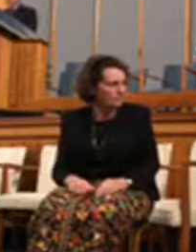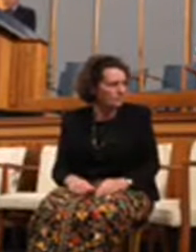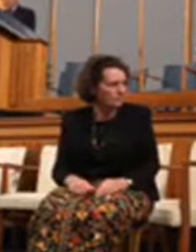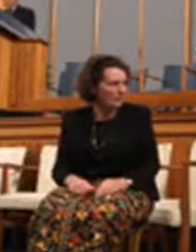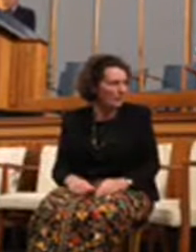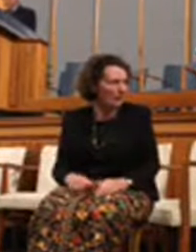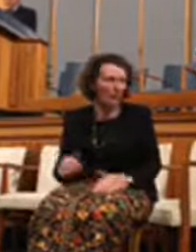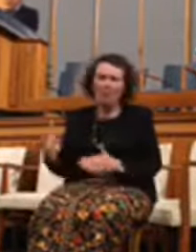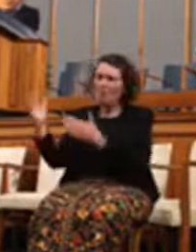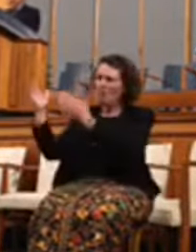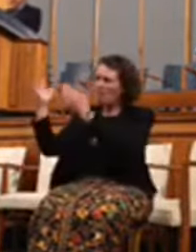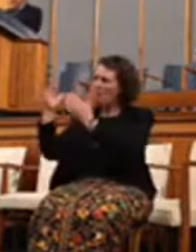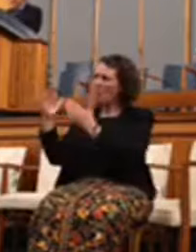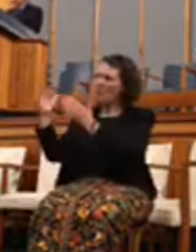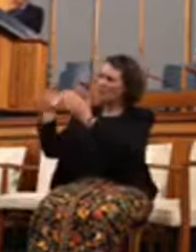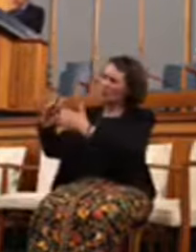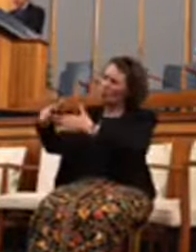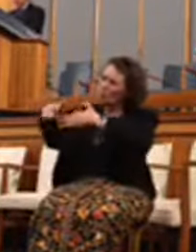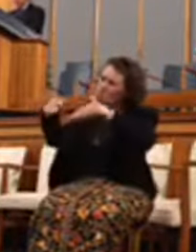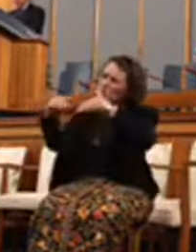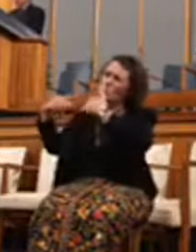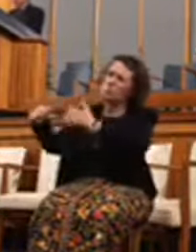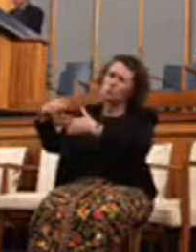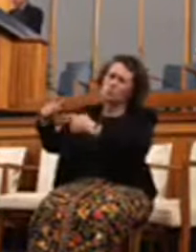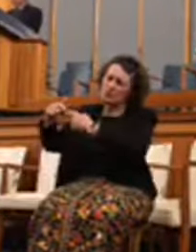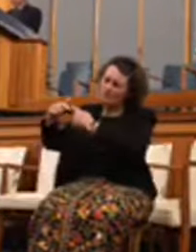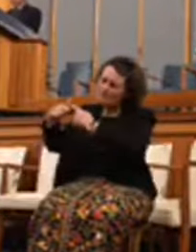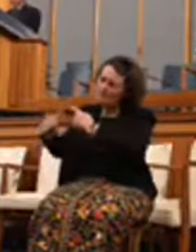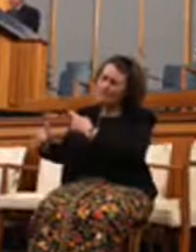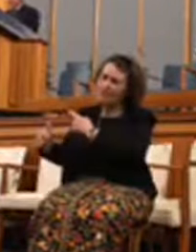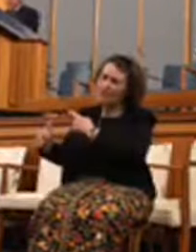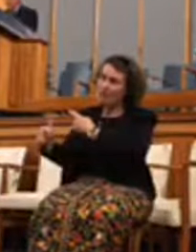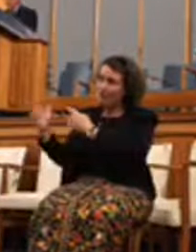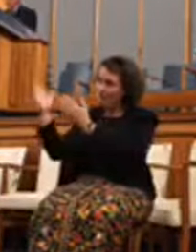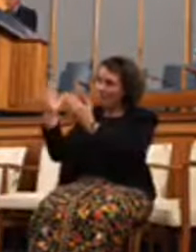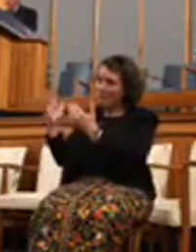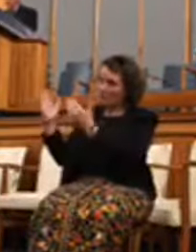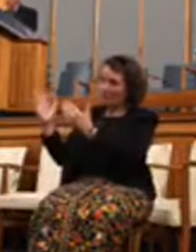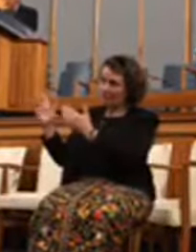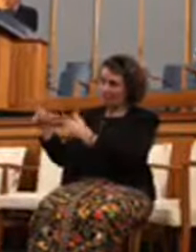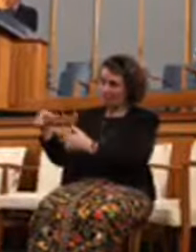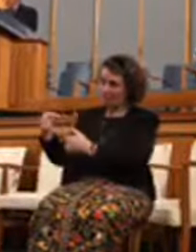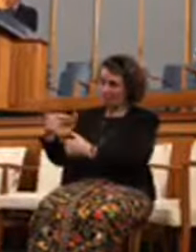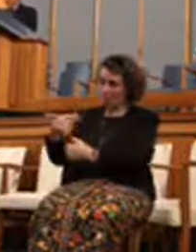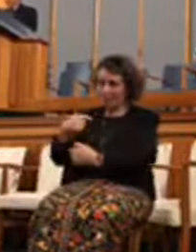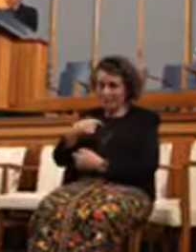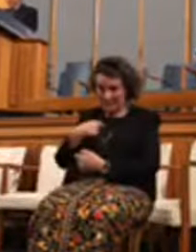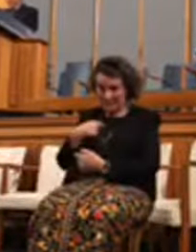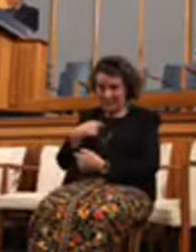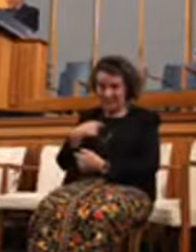Depth of mercy. Can there be mercy still reserved for me?